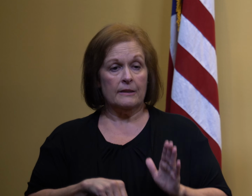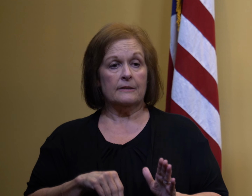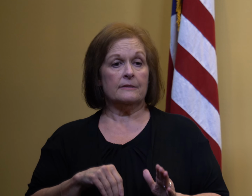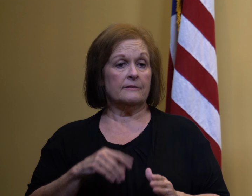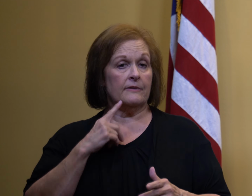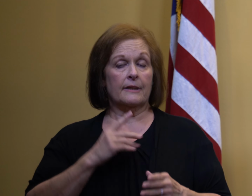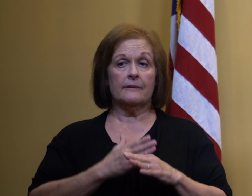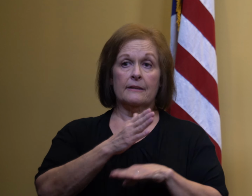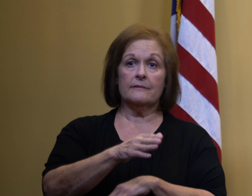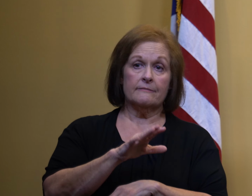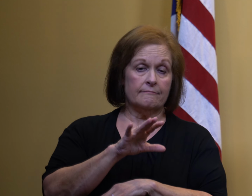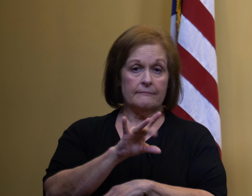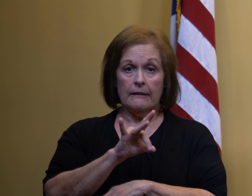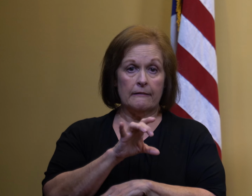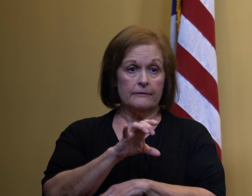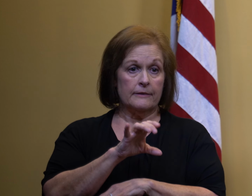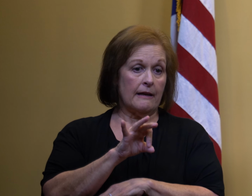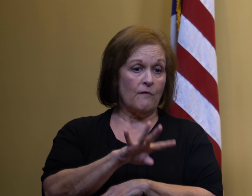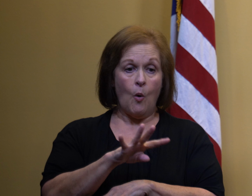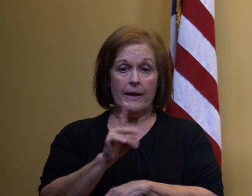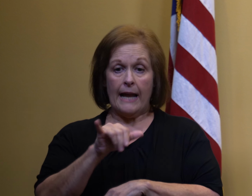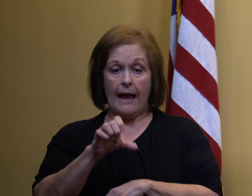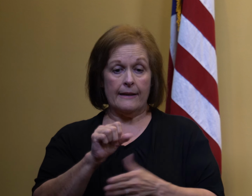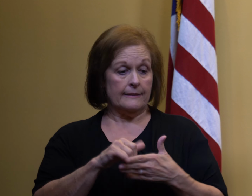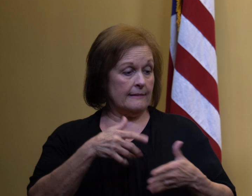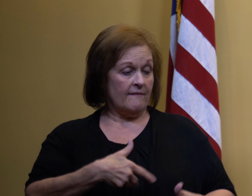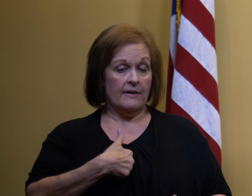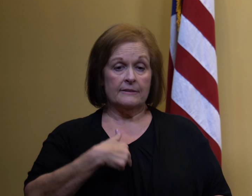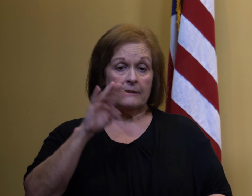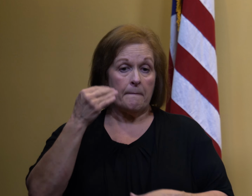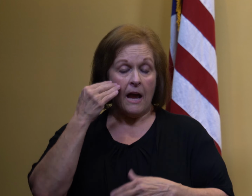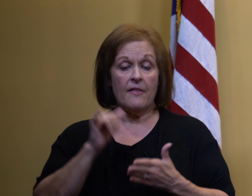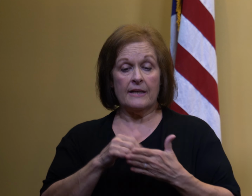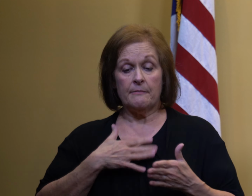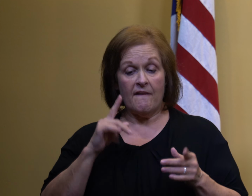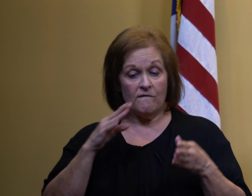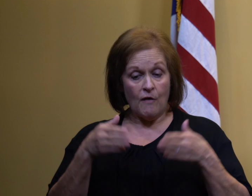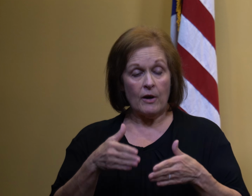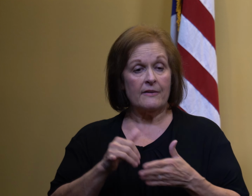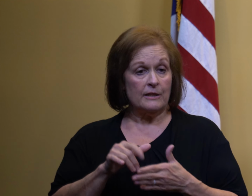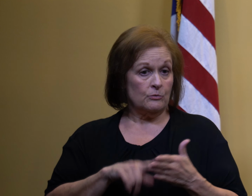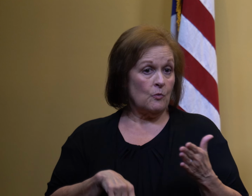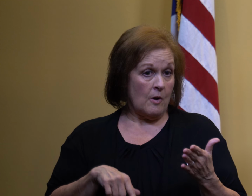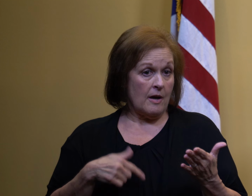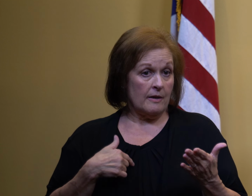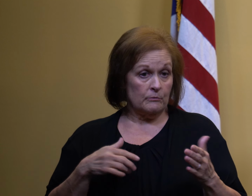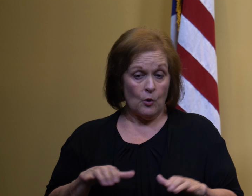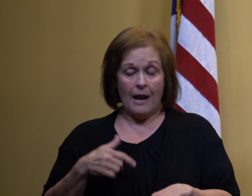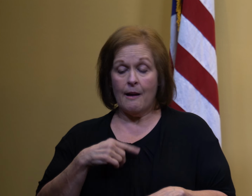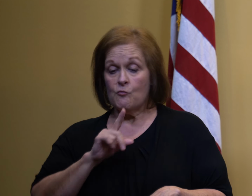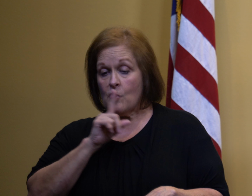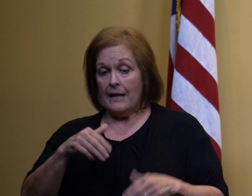next 894 days of this term. That is my focus, and that's where I'm at. You know, I'm